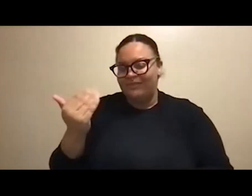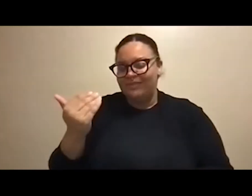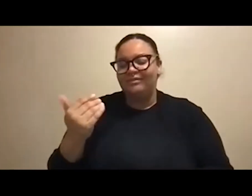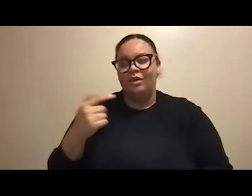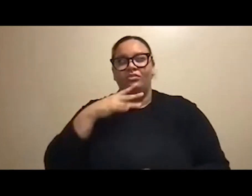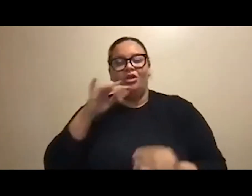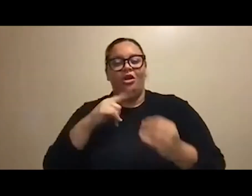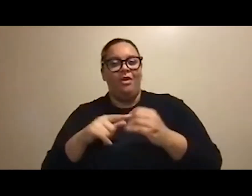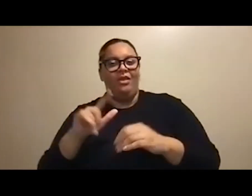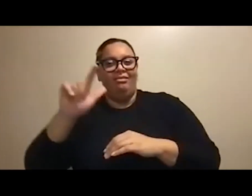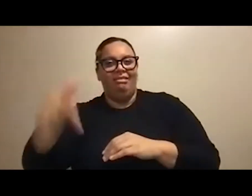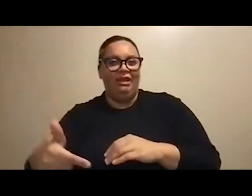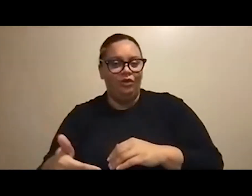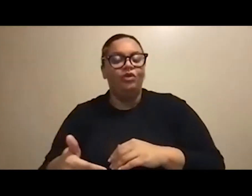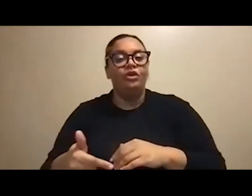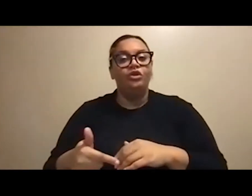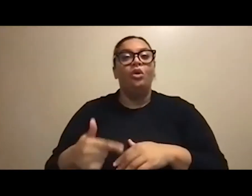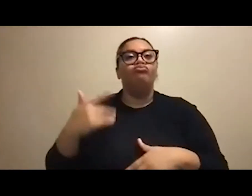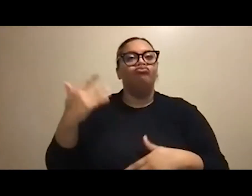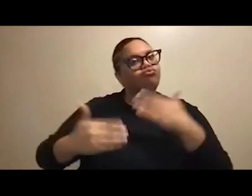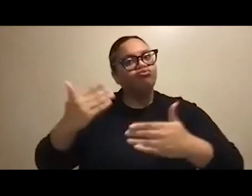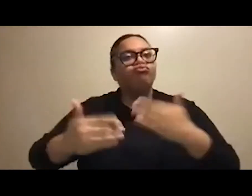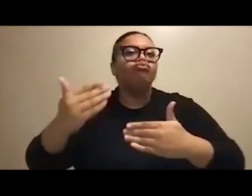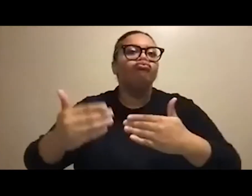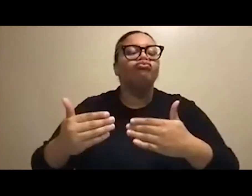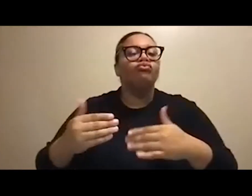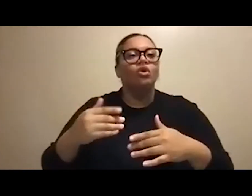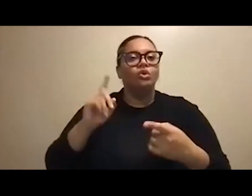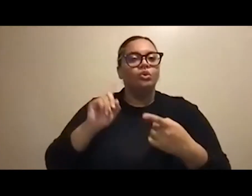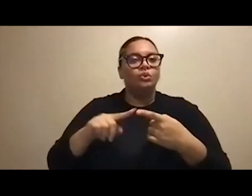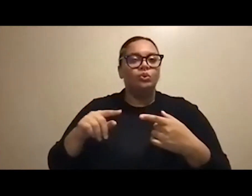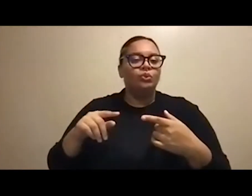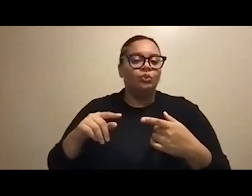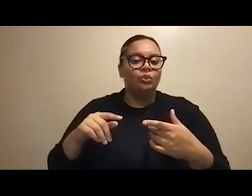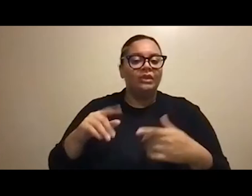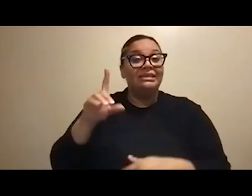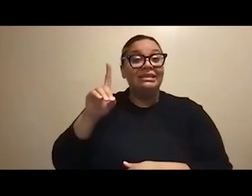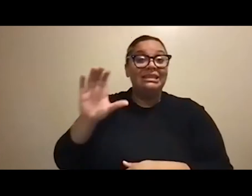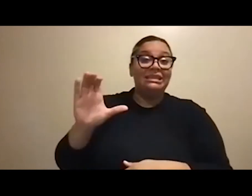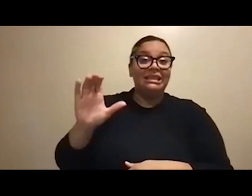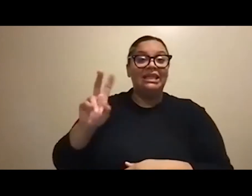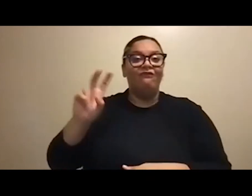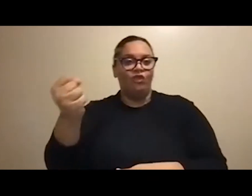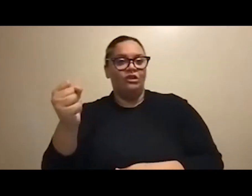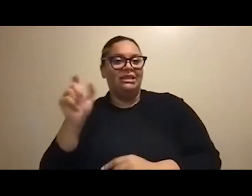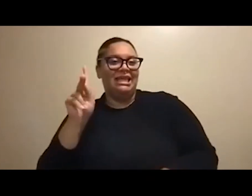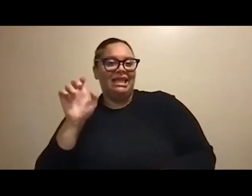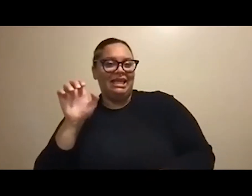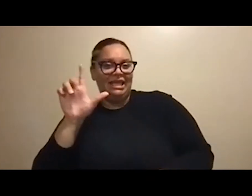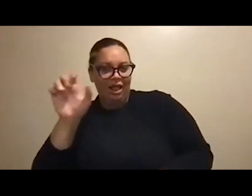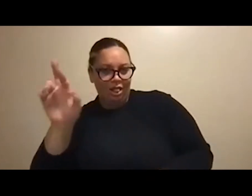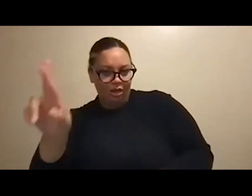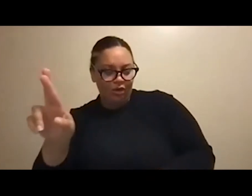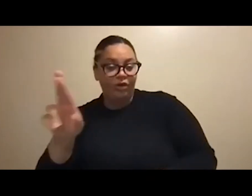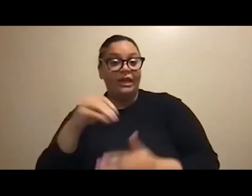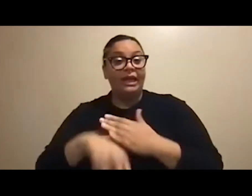all the way up to a case in the Supreme Court that you've probably heard of called DC versus Heller in